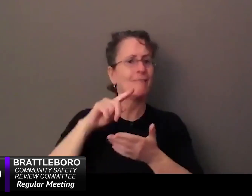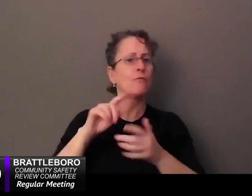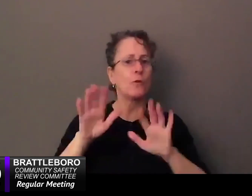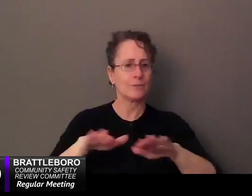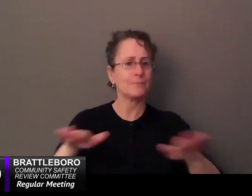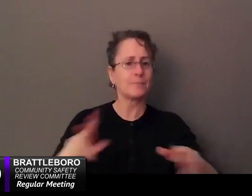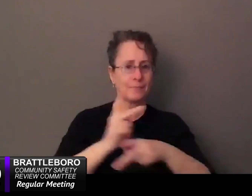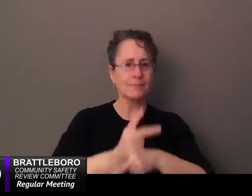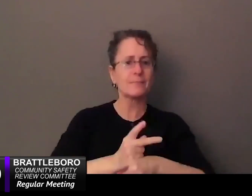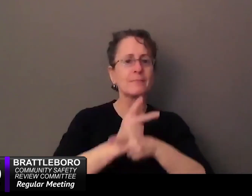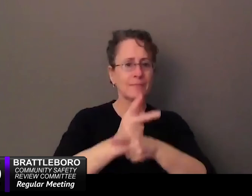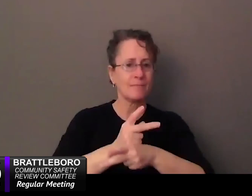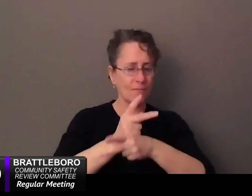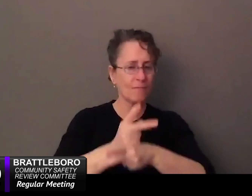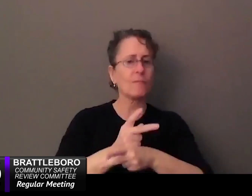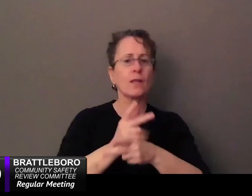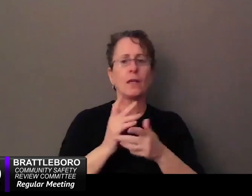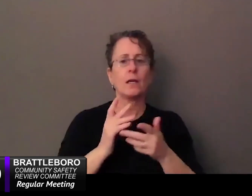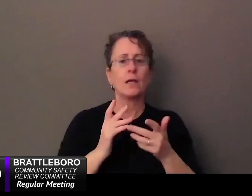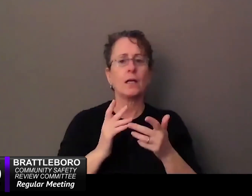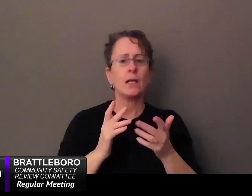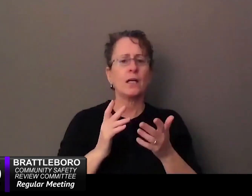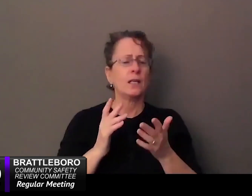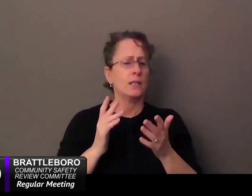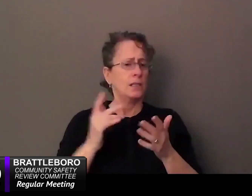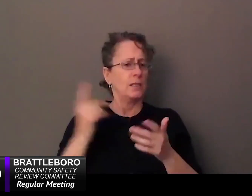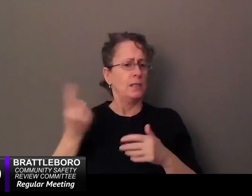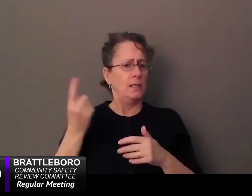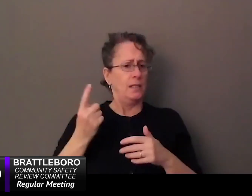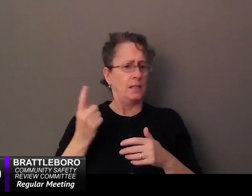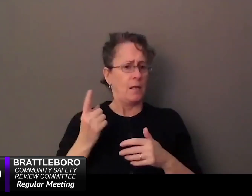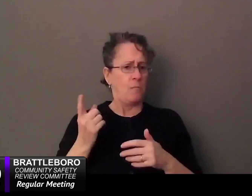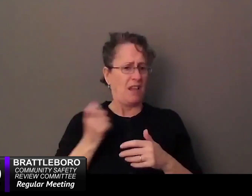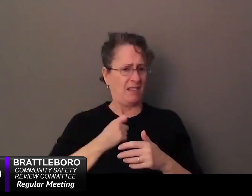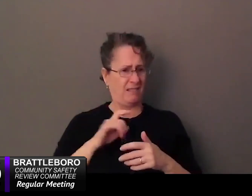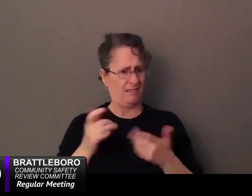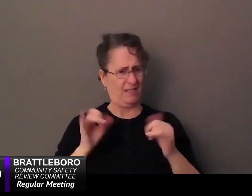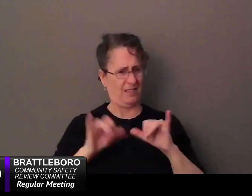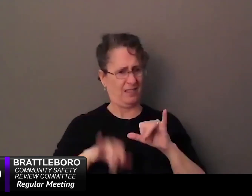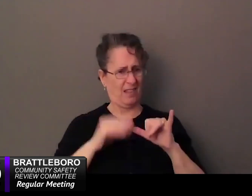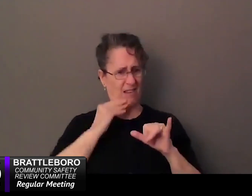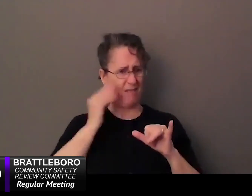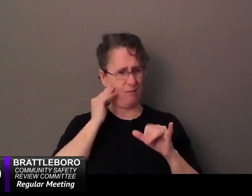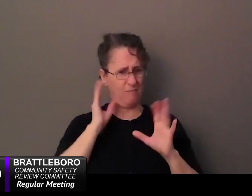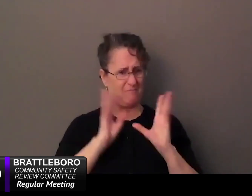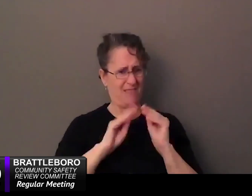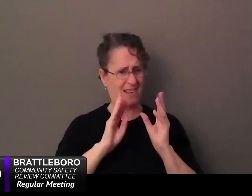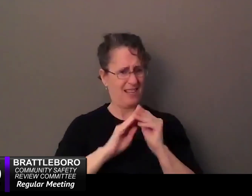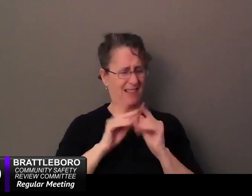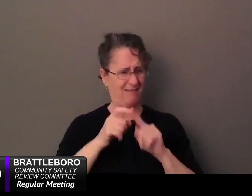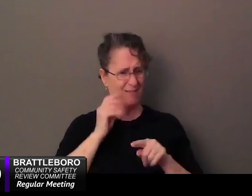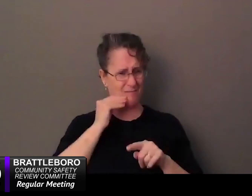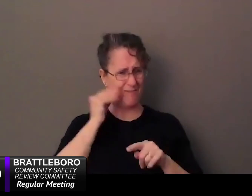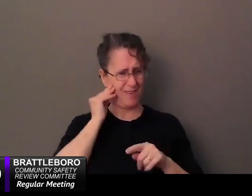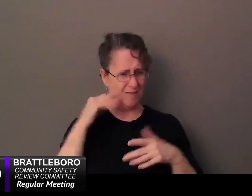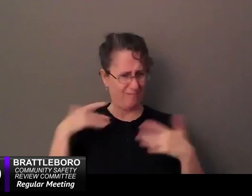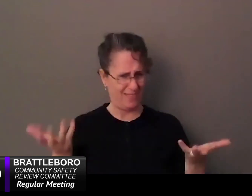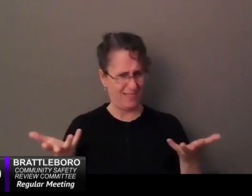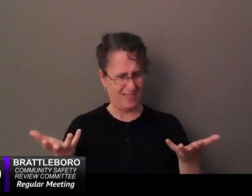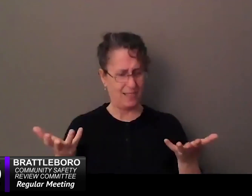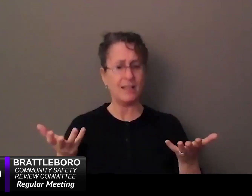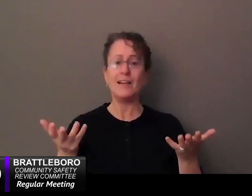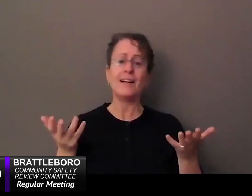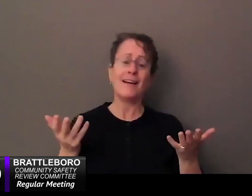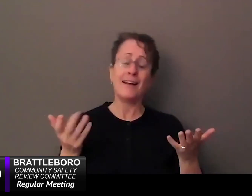You know, there was some talk about whether or not that was relevant in a stay-at-home meeting setting, but as so many of us can see right